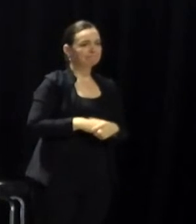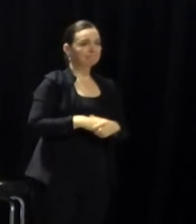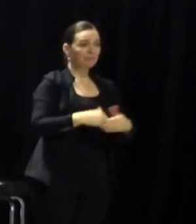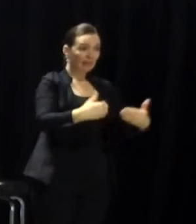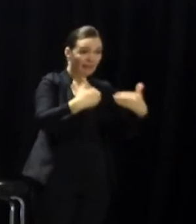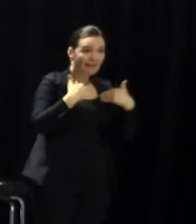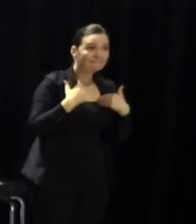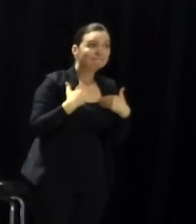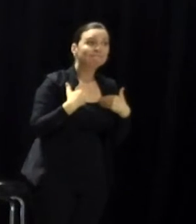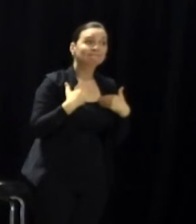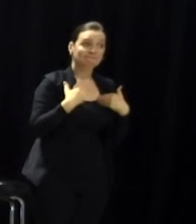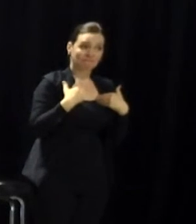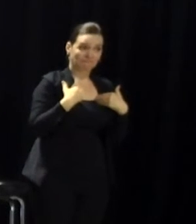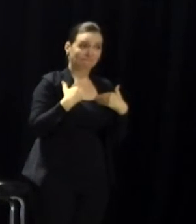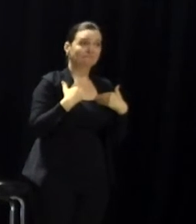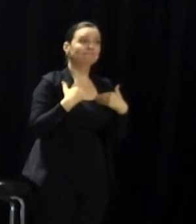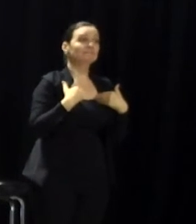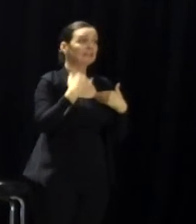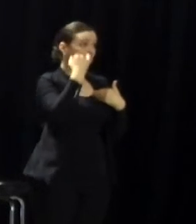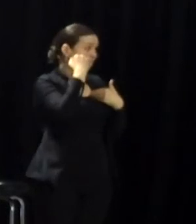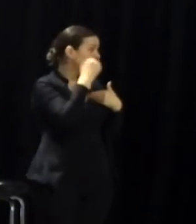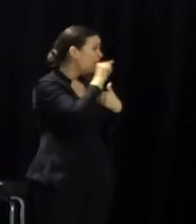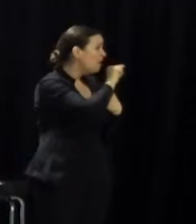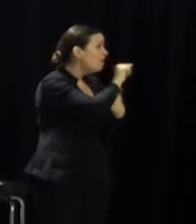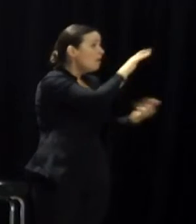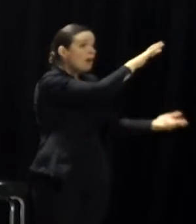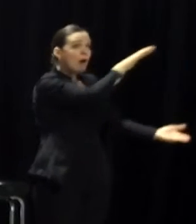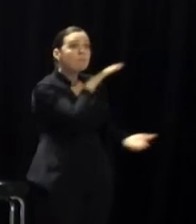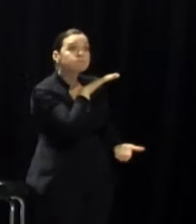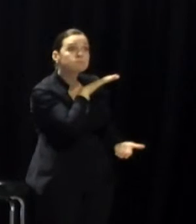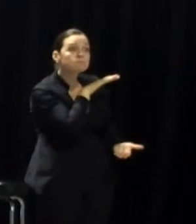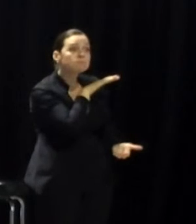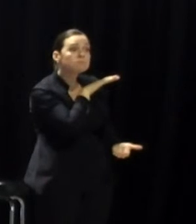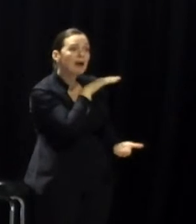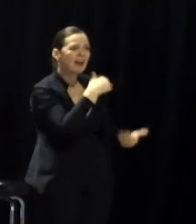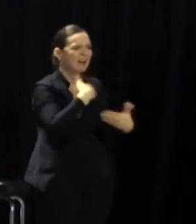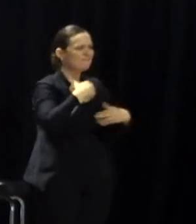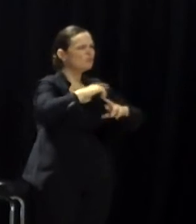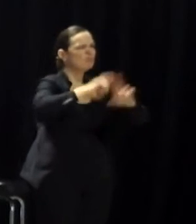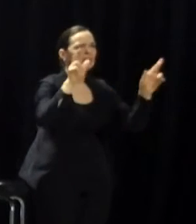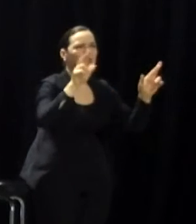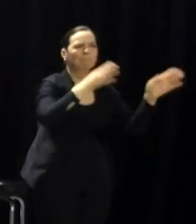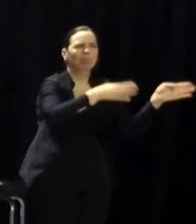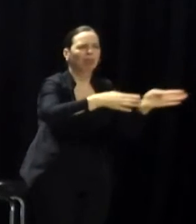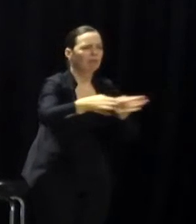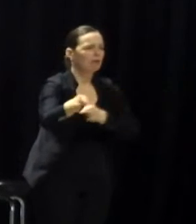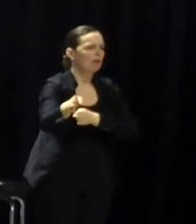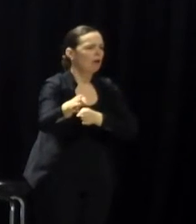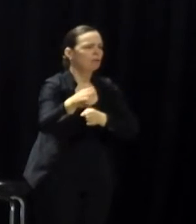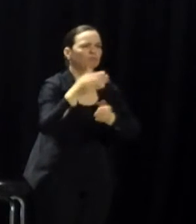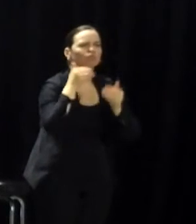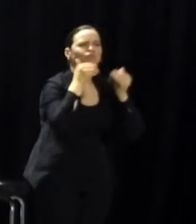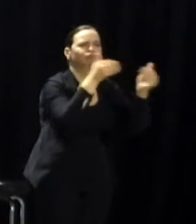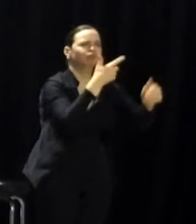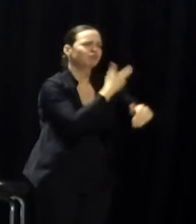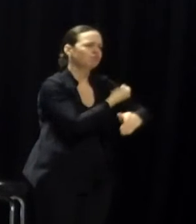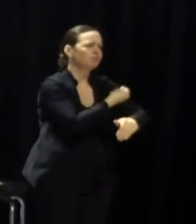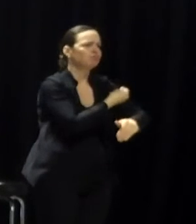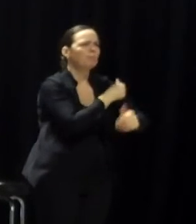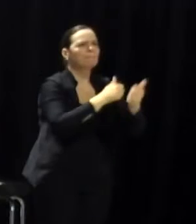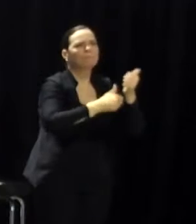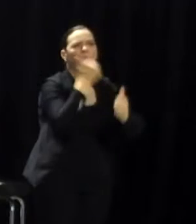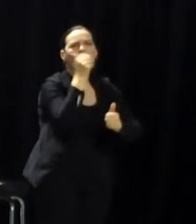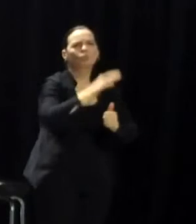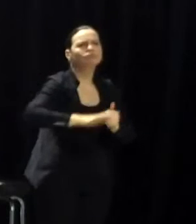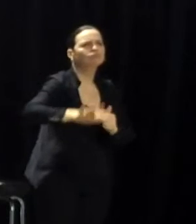pod very quickly and then essentially double what we can do at the first pod. But you need the vaccine to do that. And I think that's